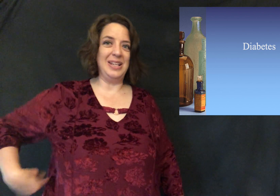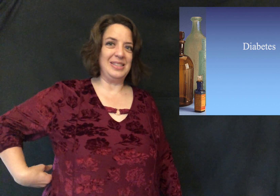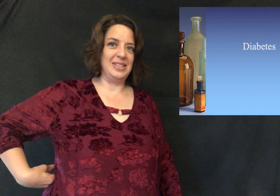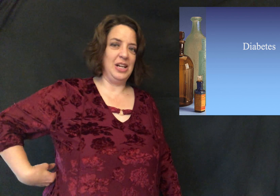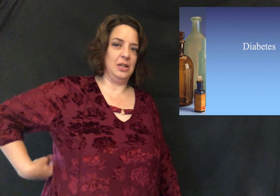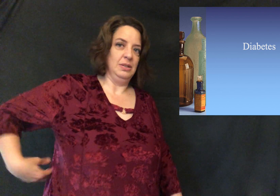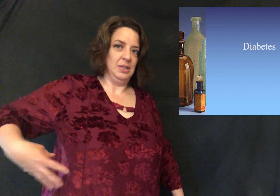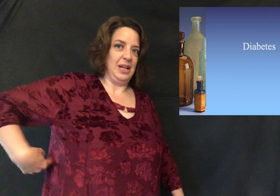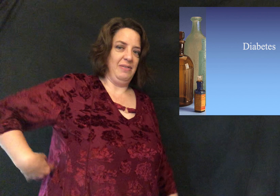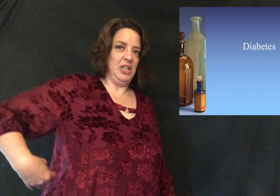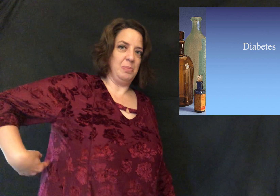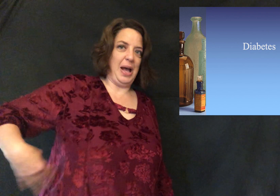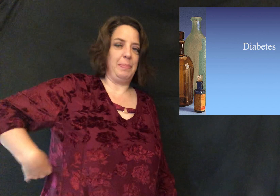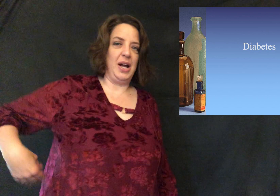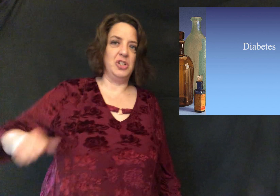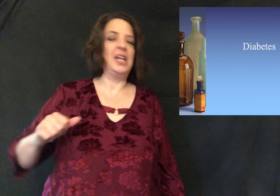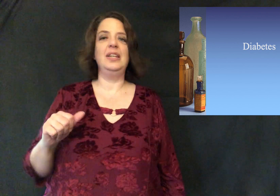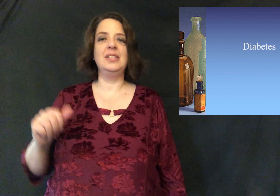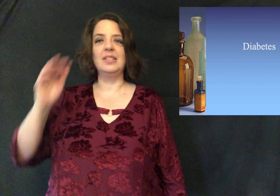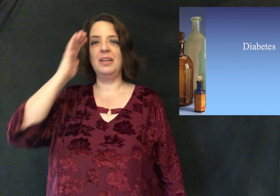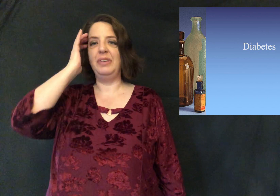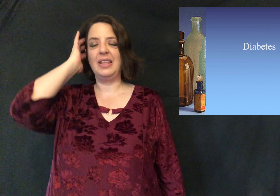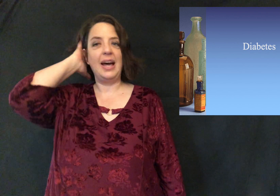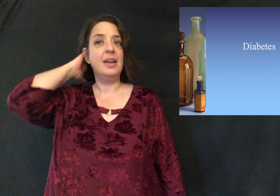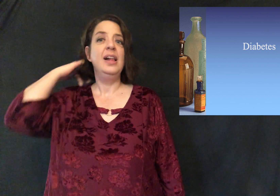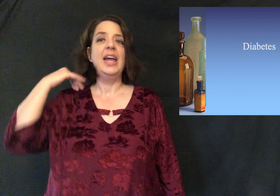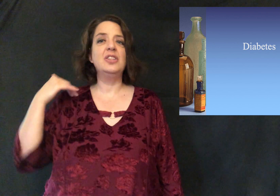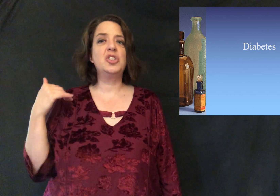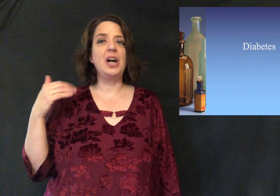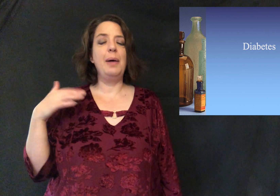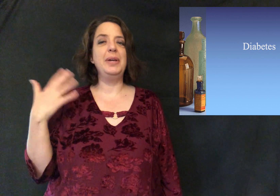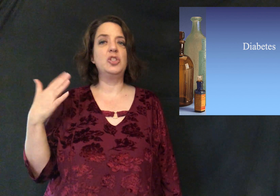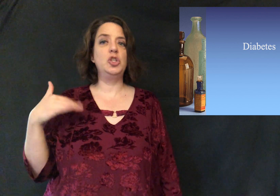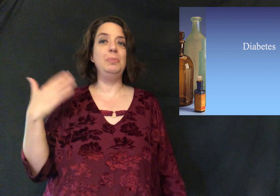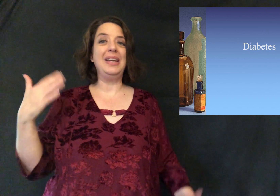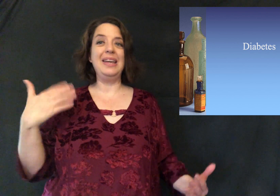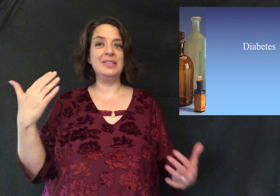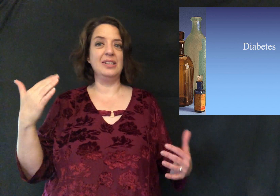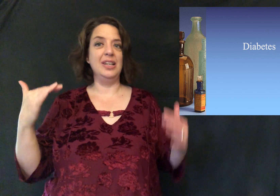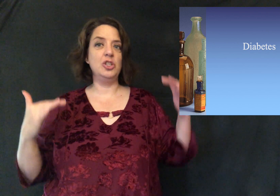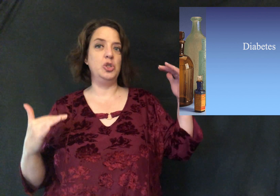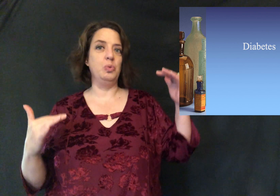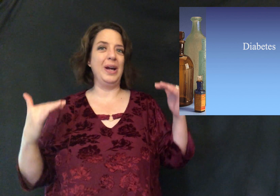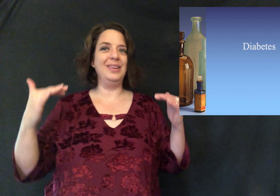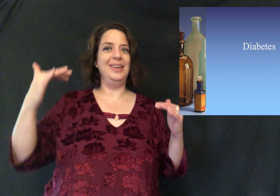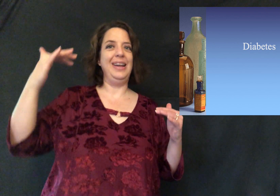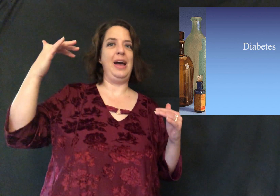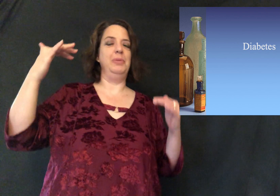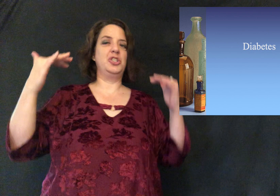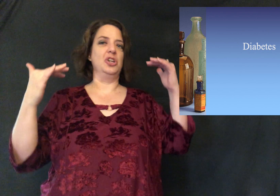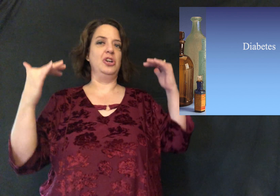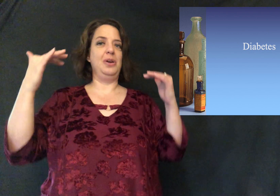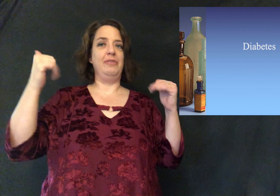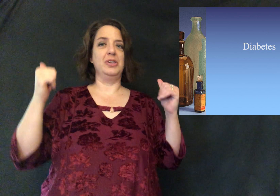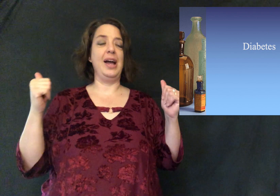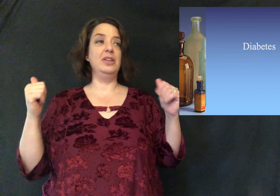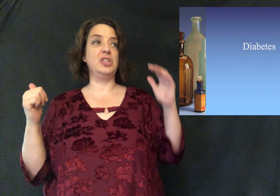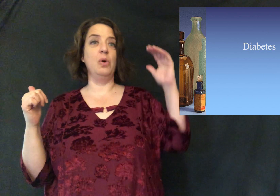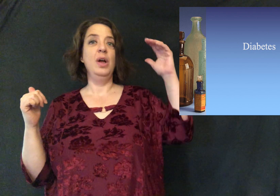is here kind of in your back behind your kidneys and stuff like that. Its job is to make insulin to regulate how much sugar you have in your diet. So if